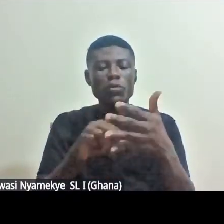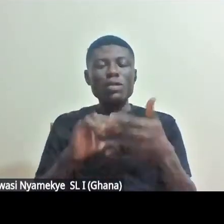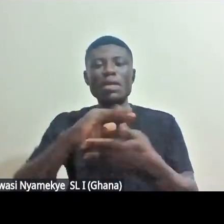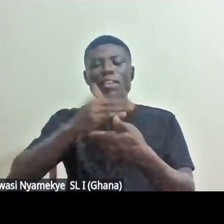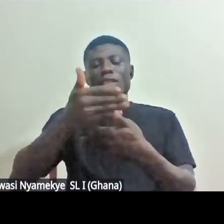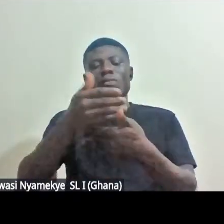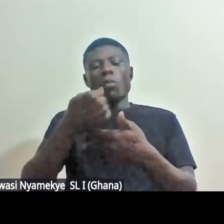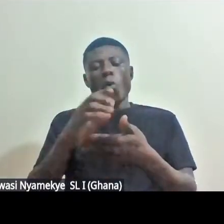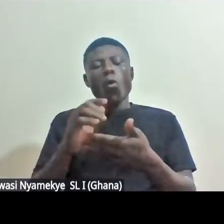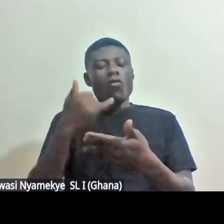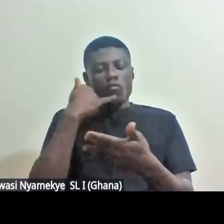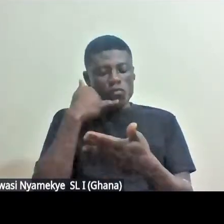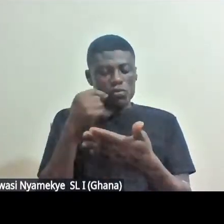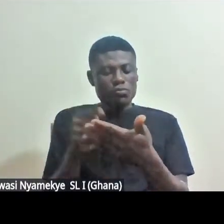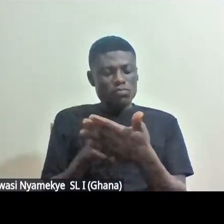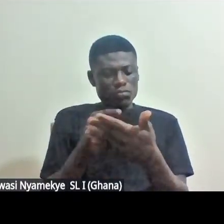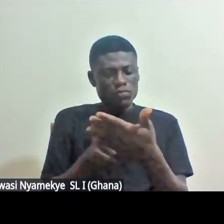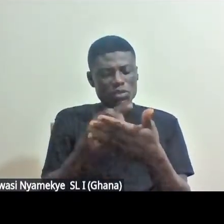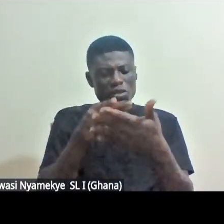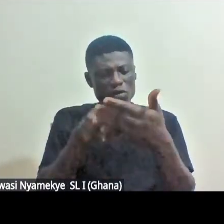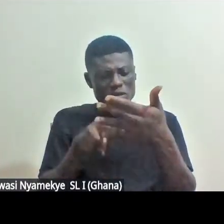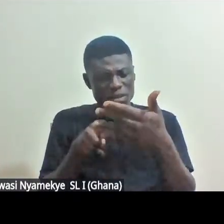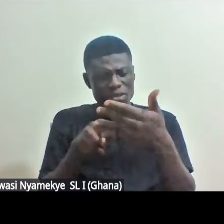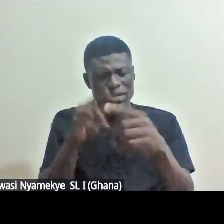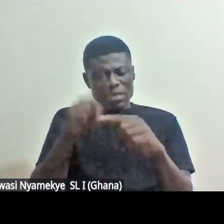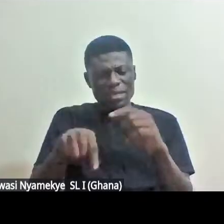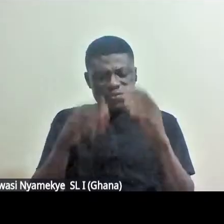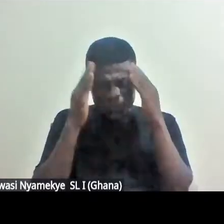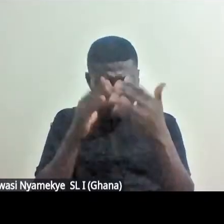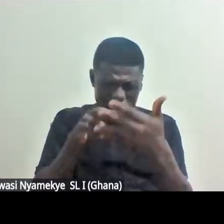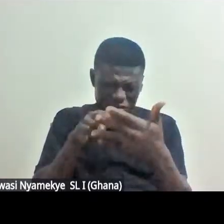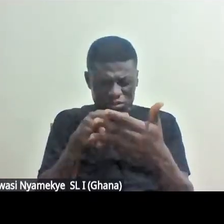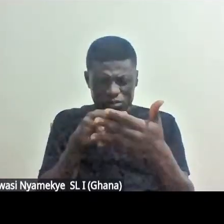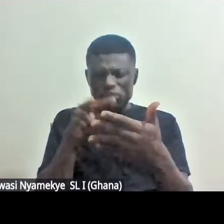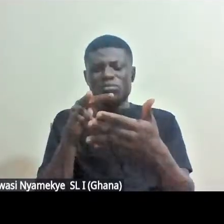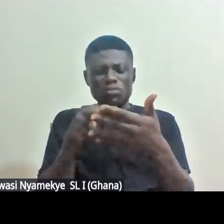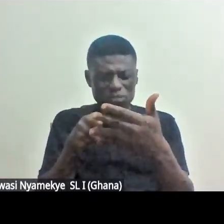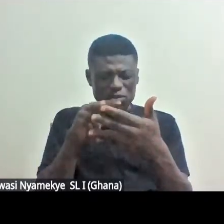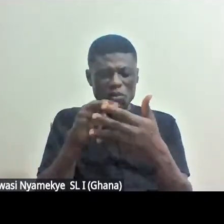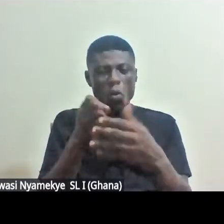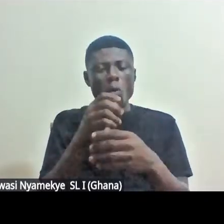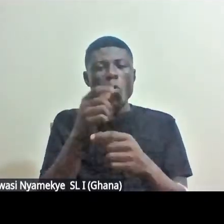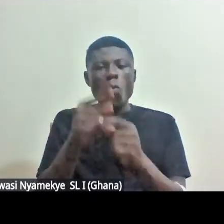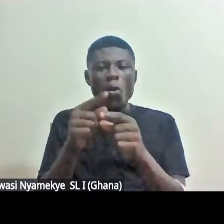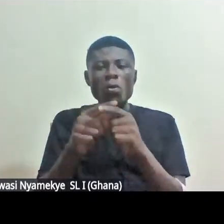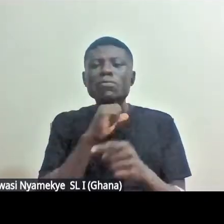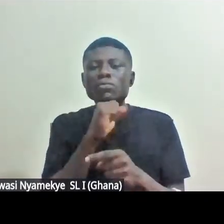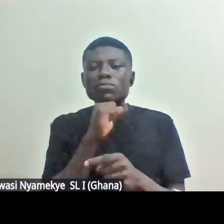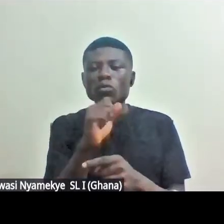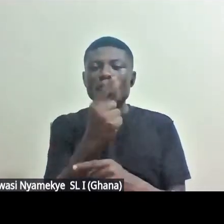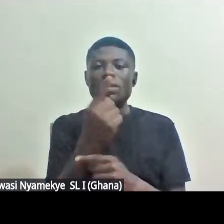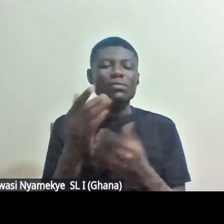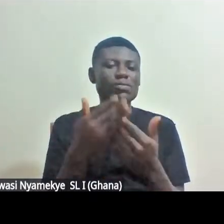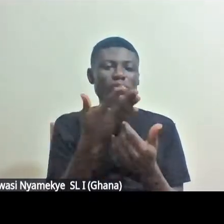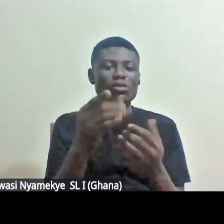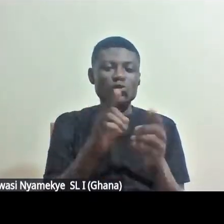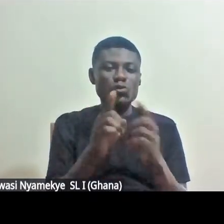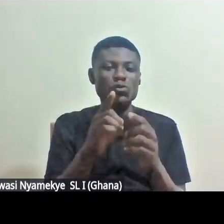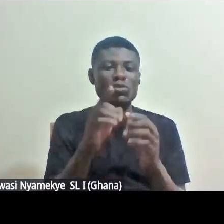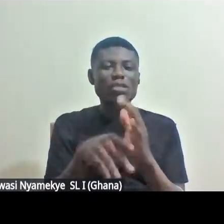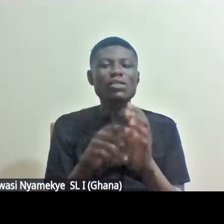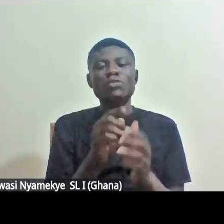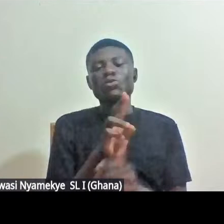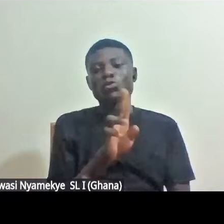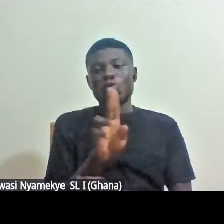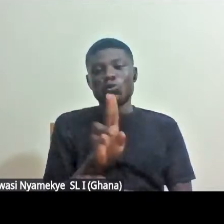book and it's hard to focus or the text is difficult, what's one simple thing you might